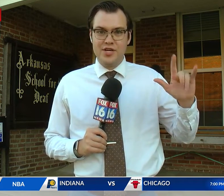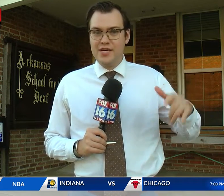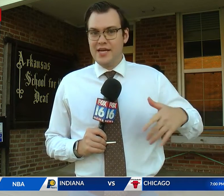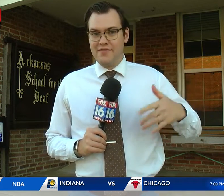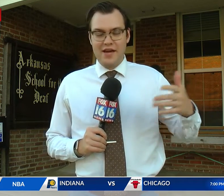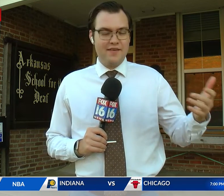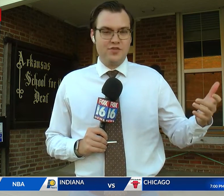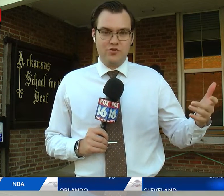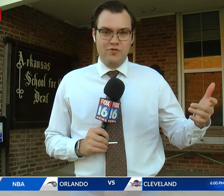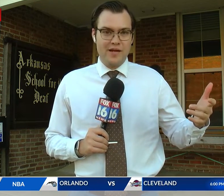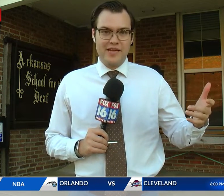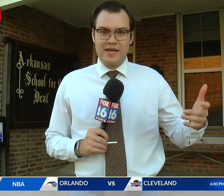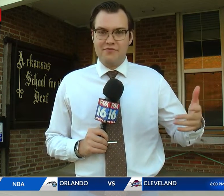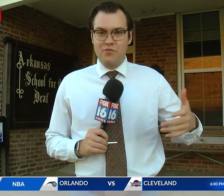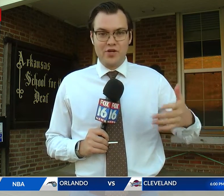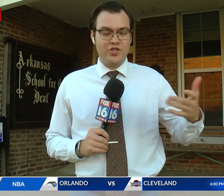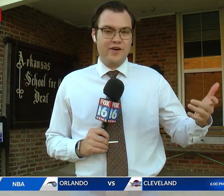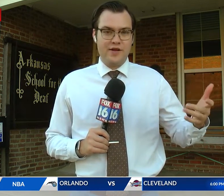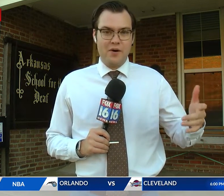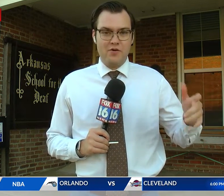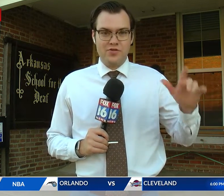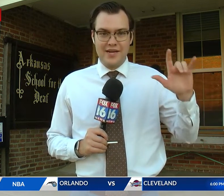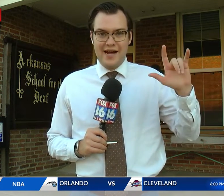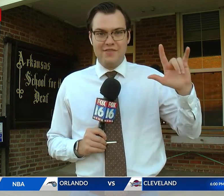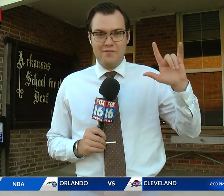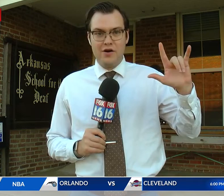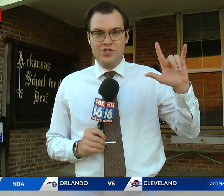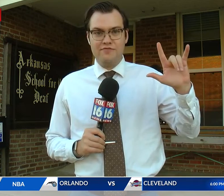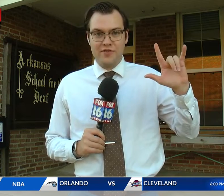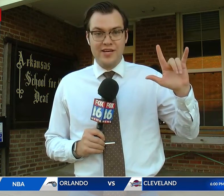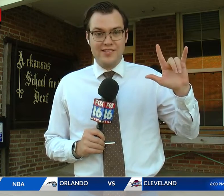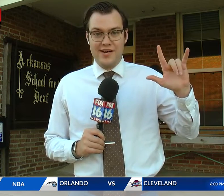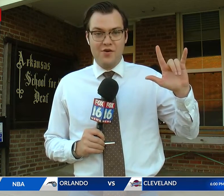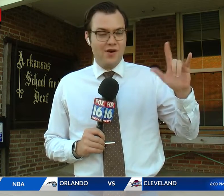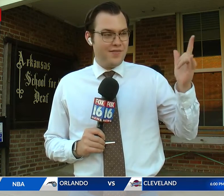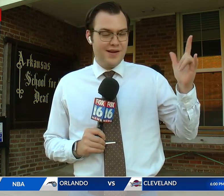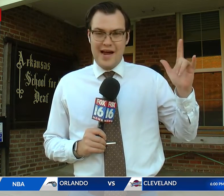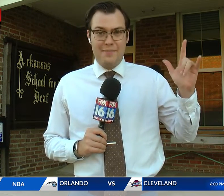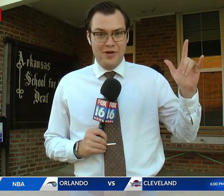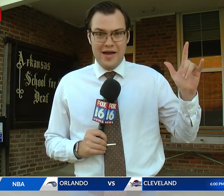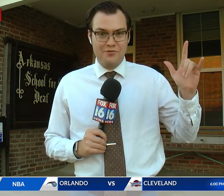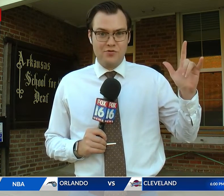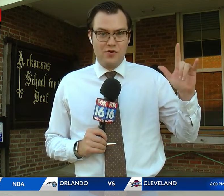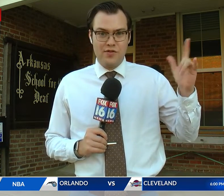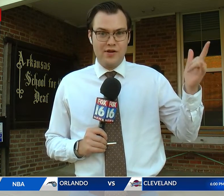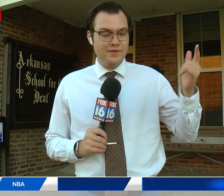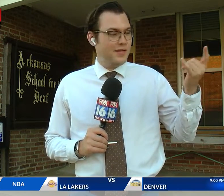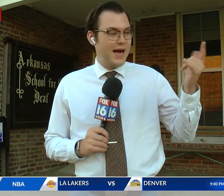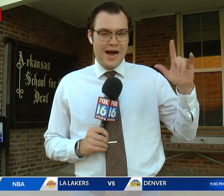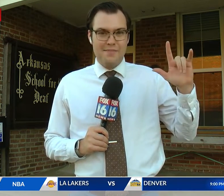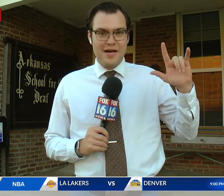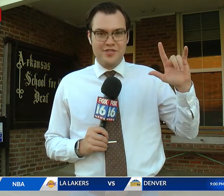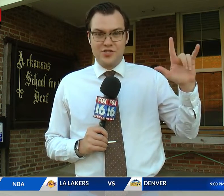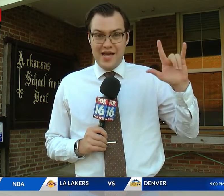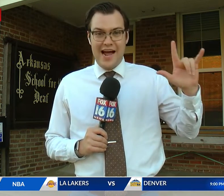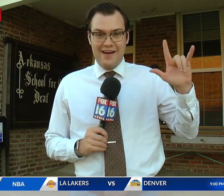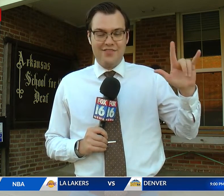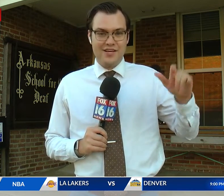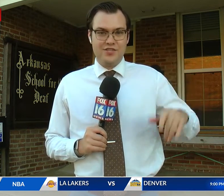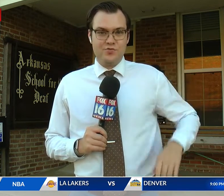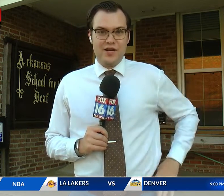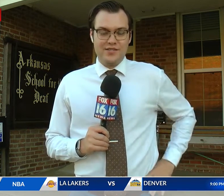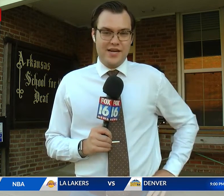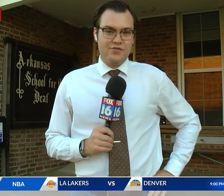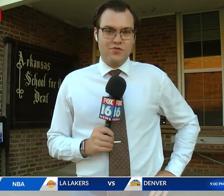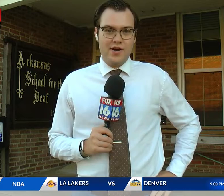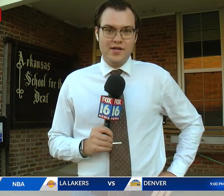language. If you have social media, if you want to share any posts that have the emoji for this, I know on the Apple App Store, the iMessage, they have